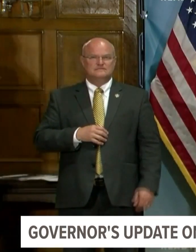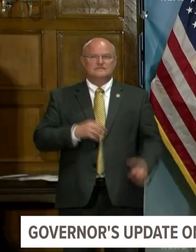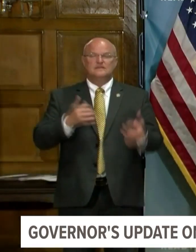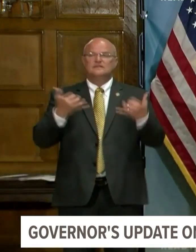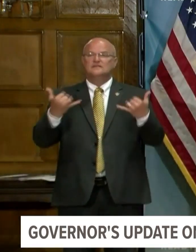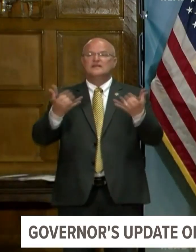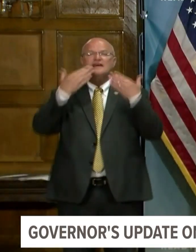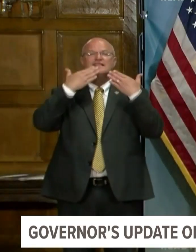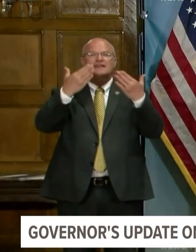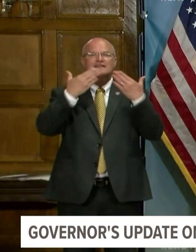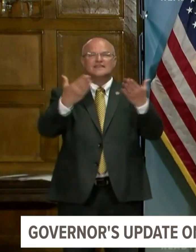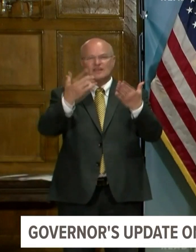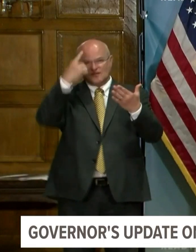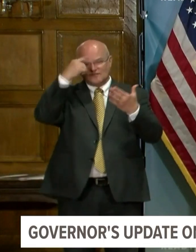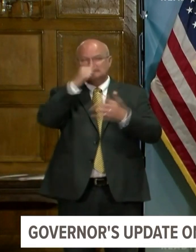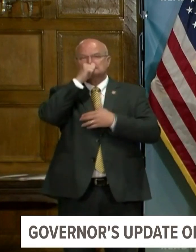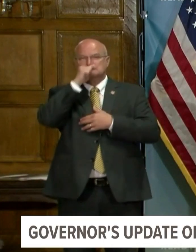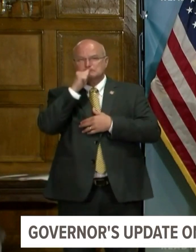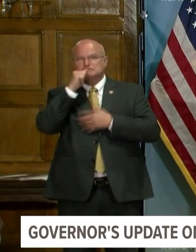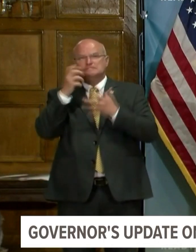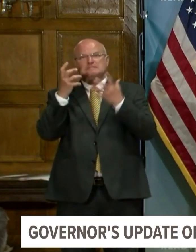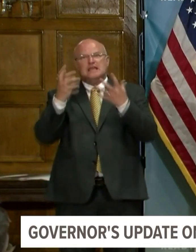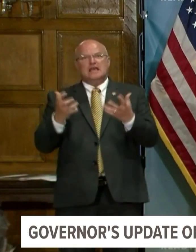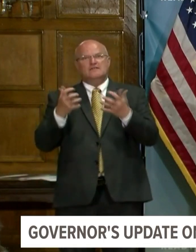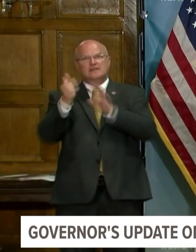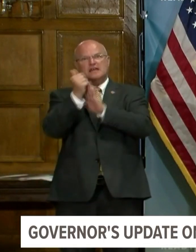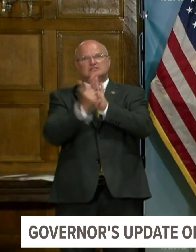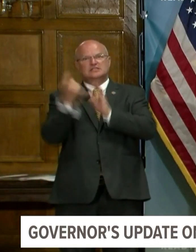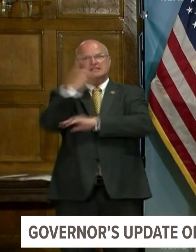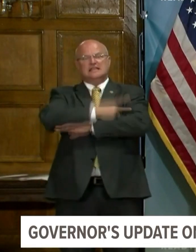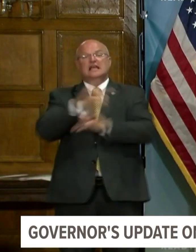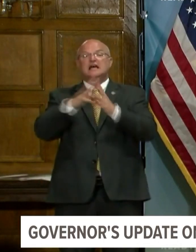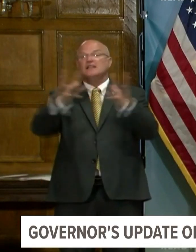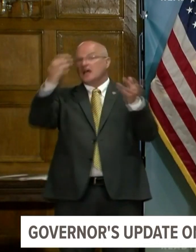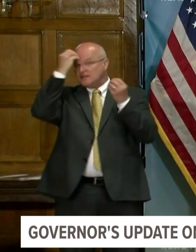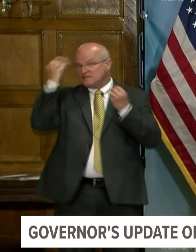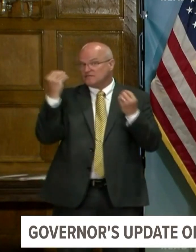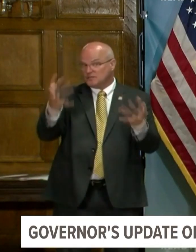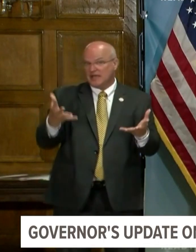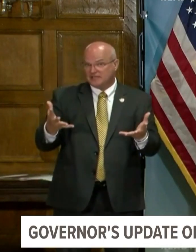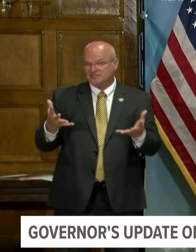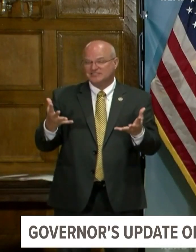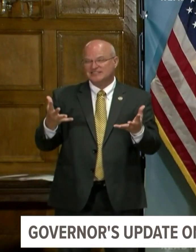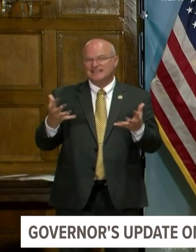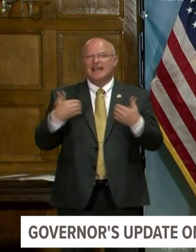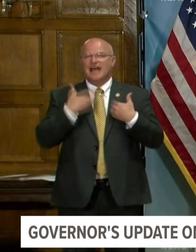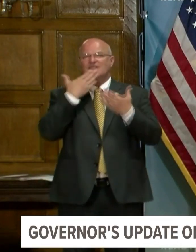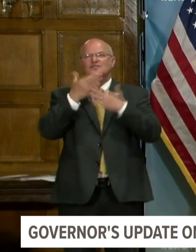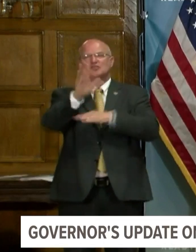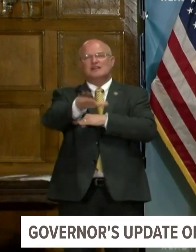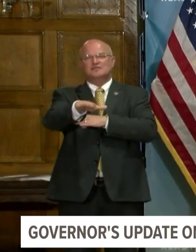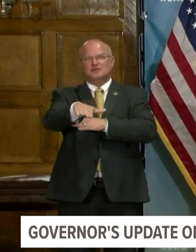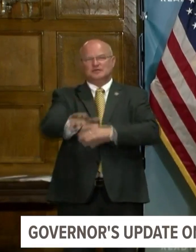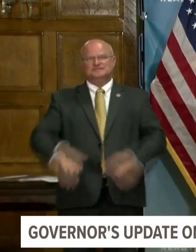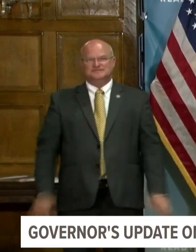With that, thank you all for enduring a very heavy agenda day with a lot of information. Have a good afternoon.